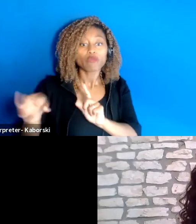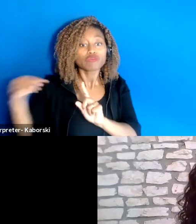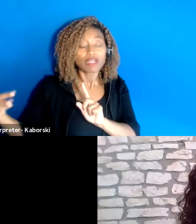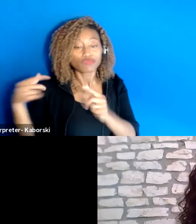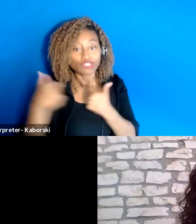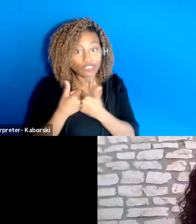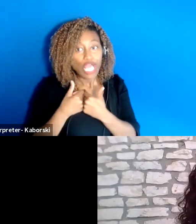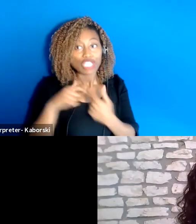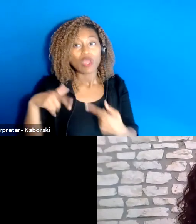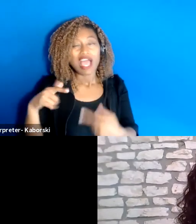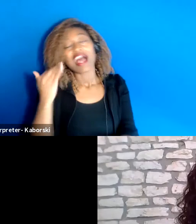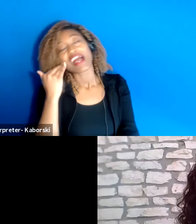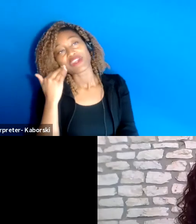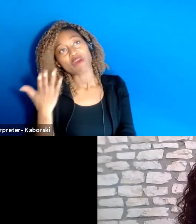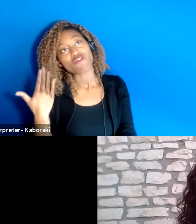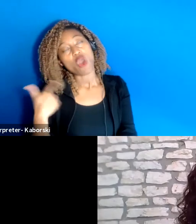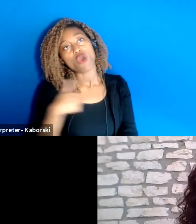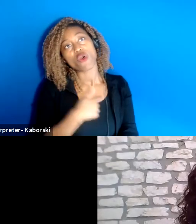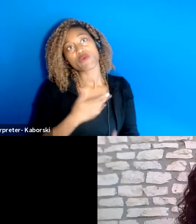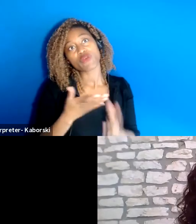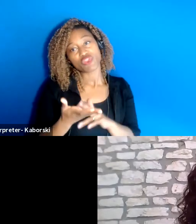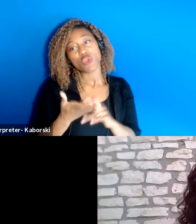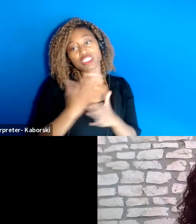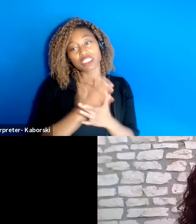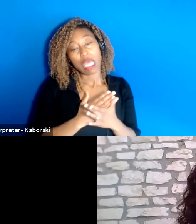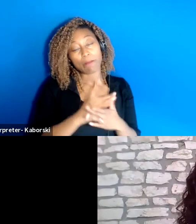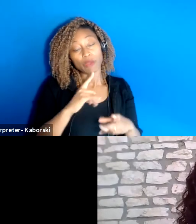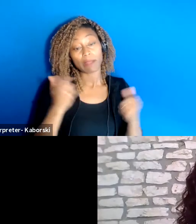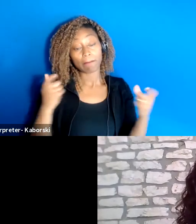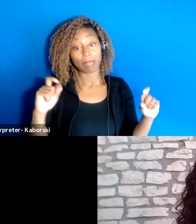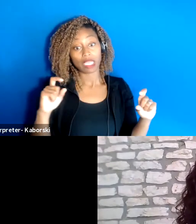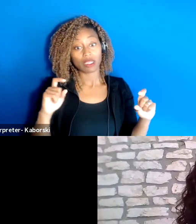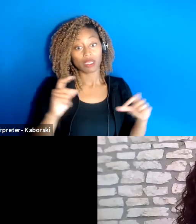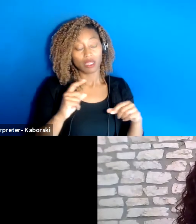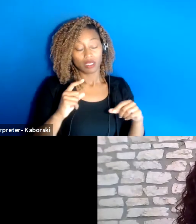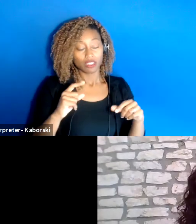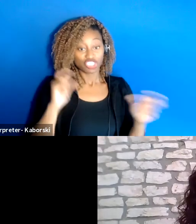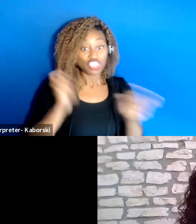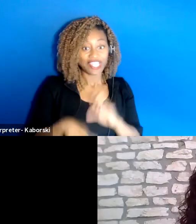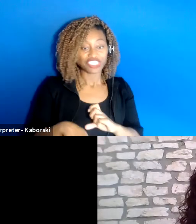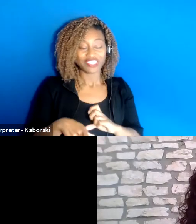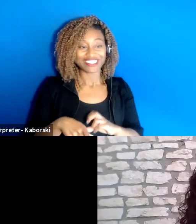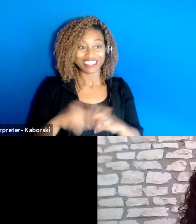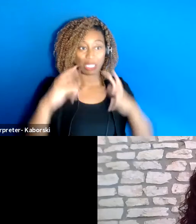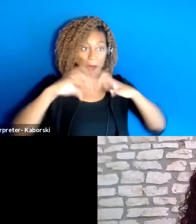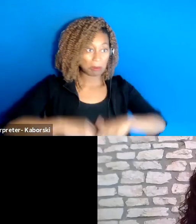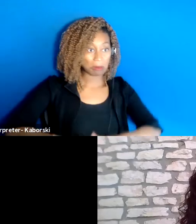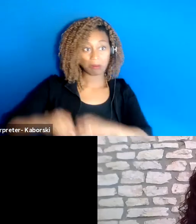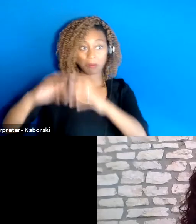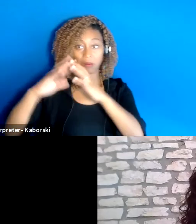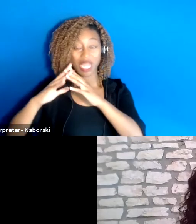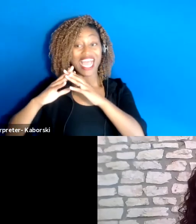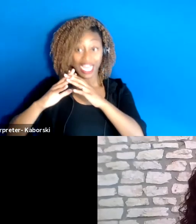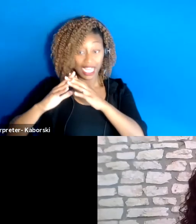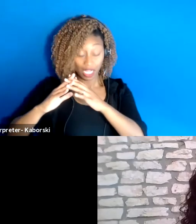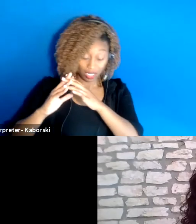know, like I said earlier, we went through some major restructuring, and that's what's helped promote our advocacy work. If